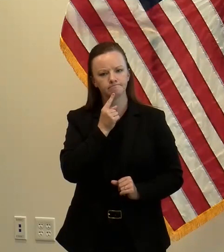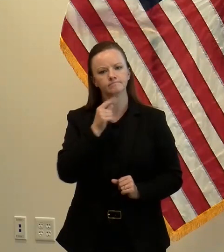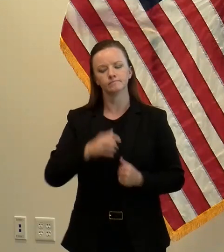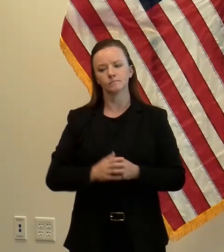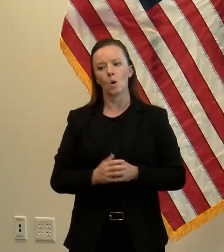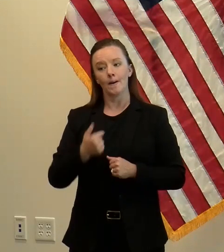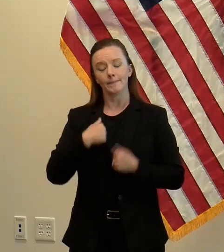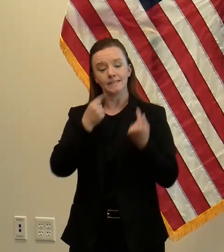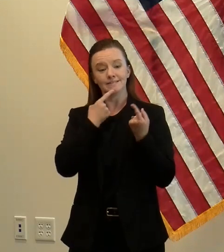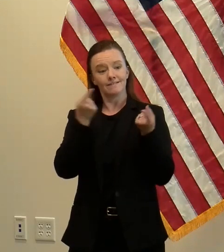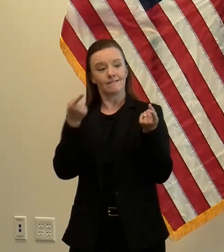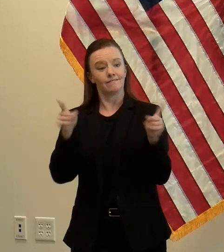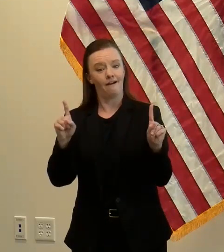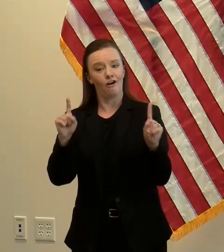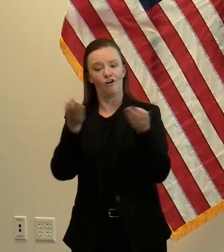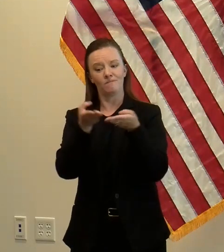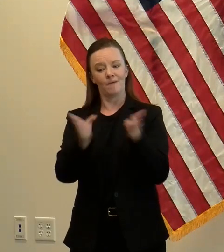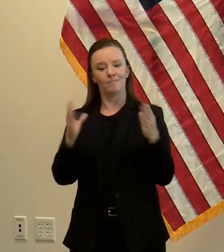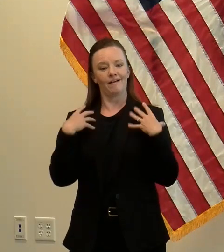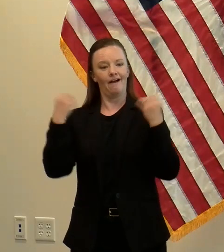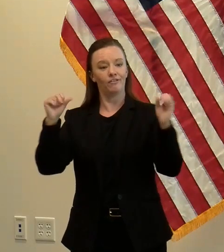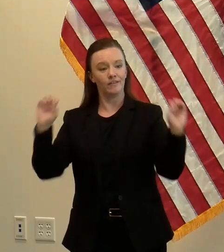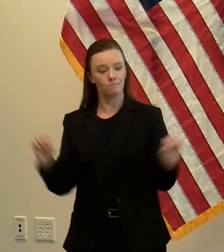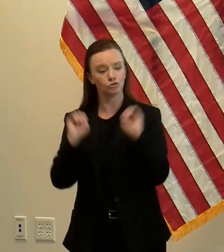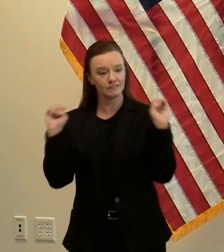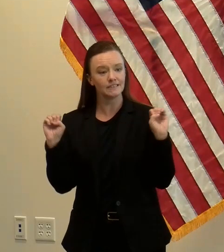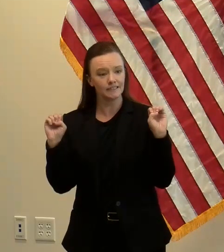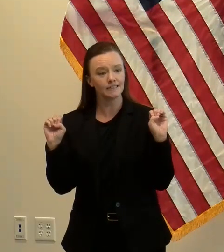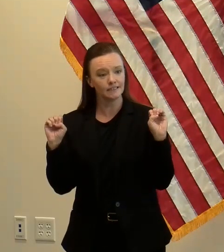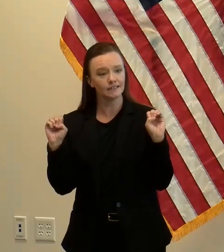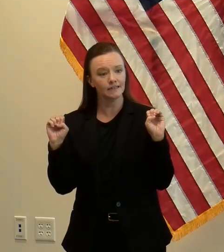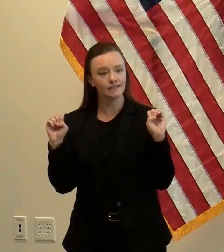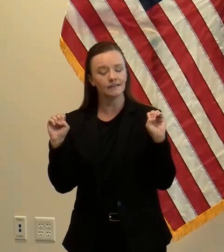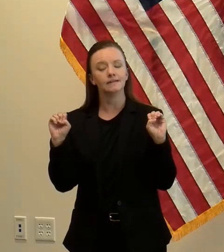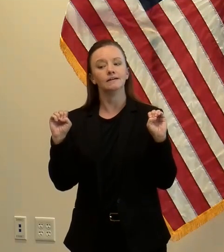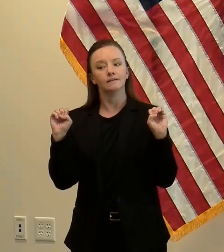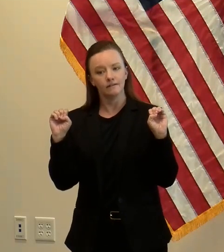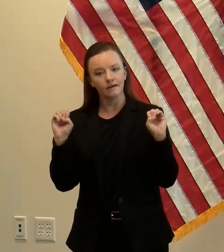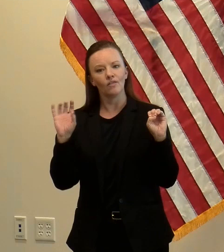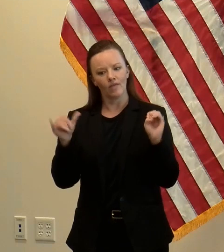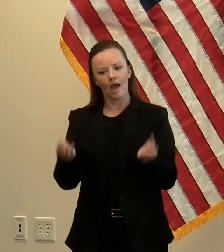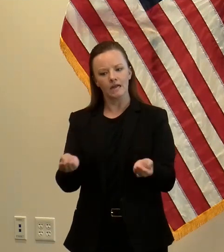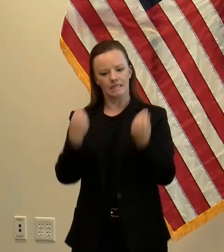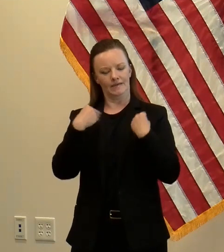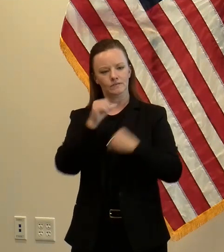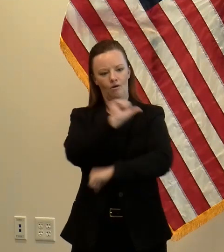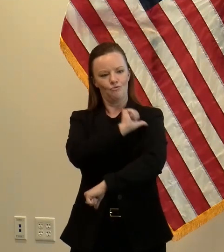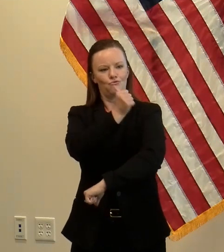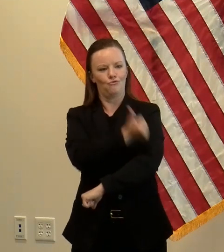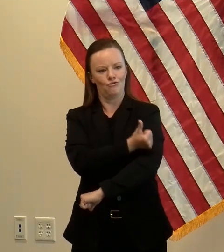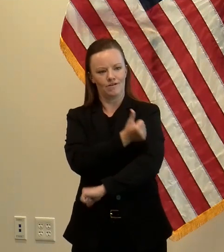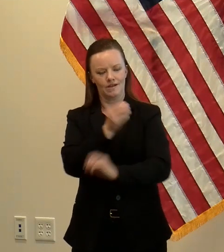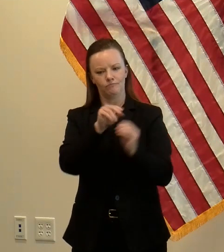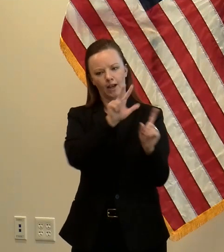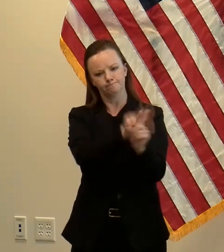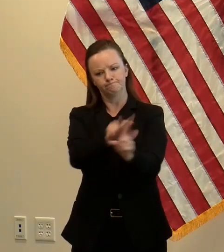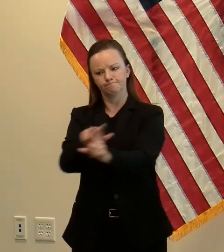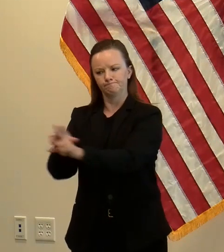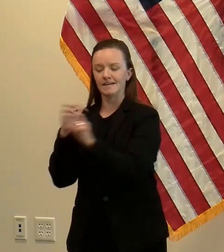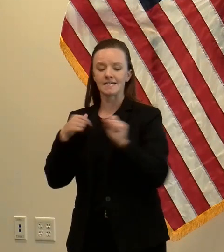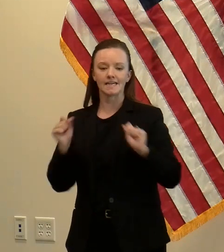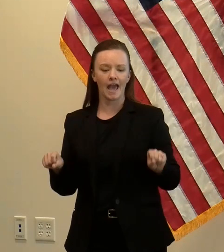declare a public health emergency gives broad authorities. I have tried to be